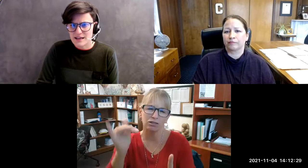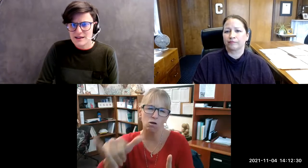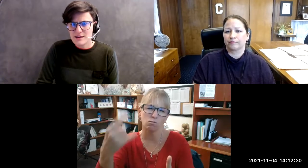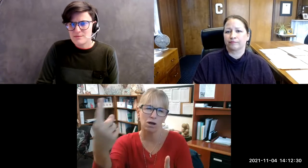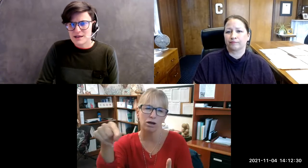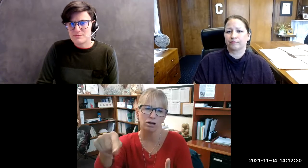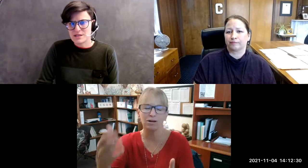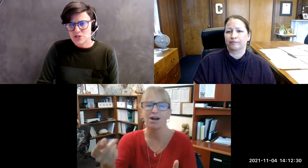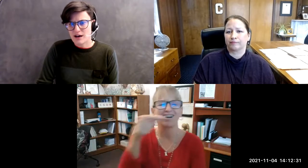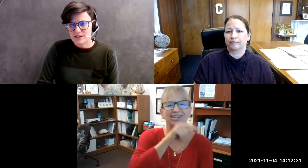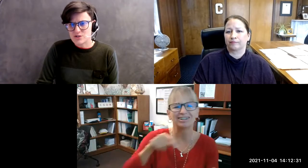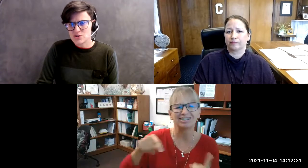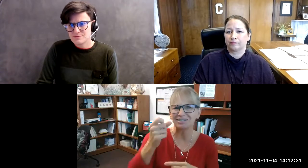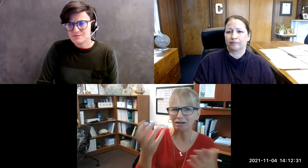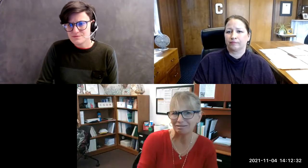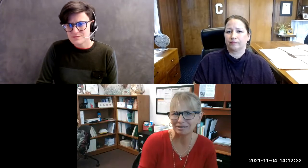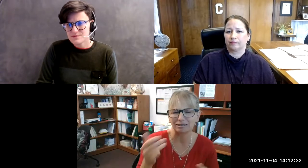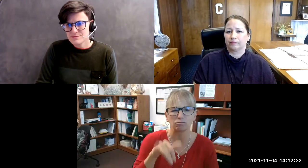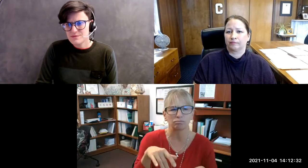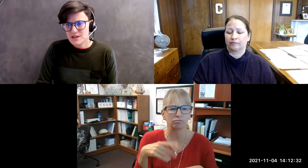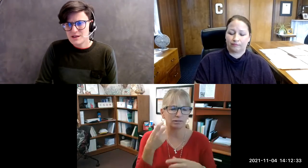it might be a challenge.